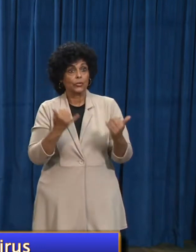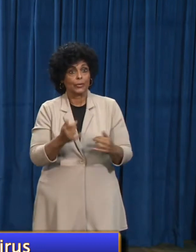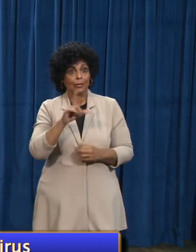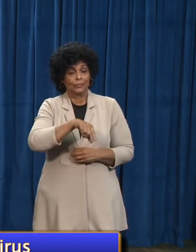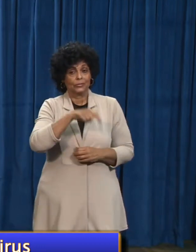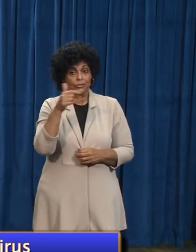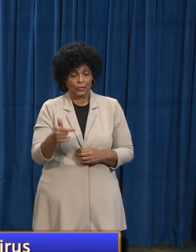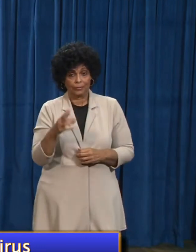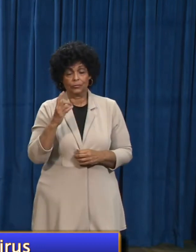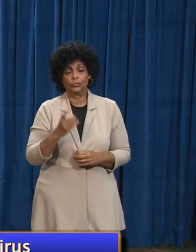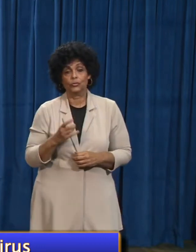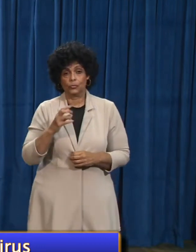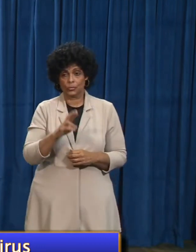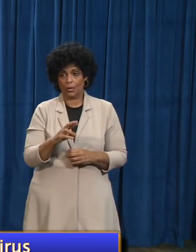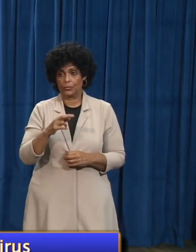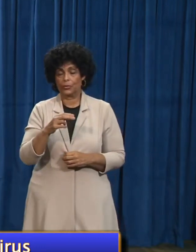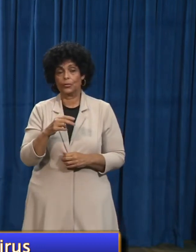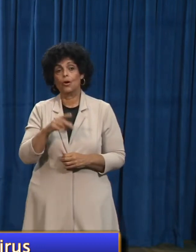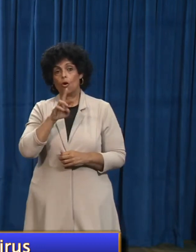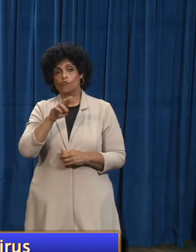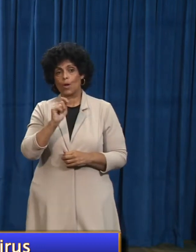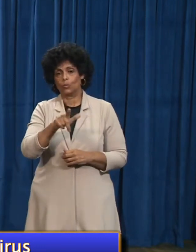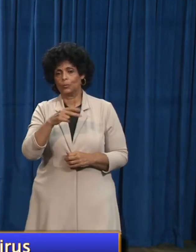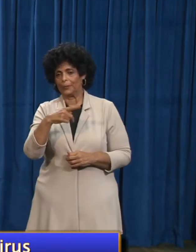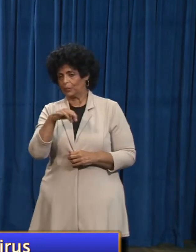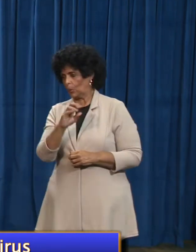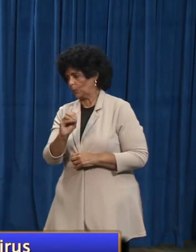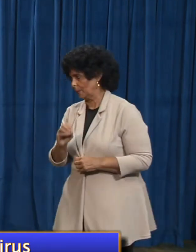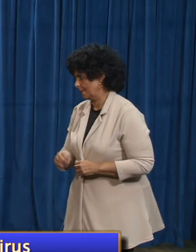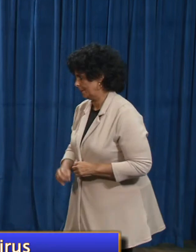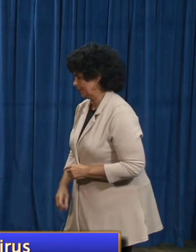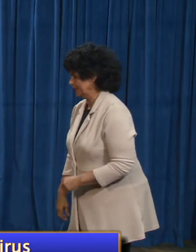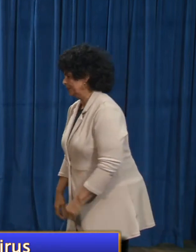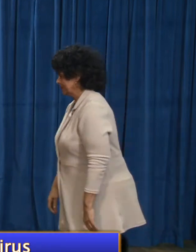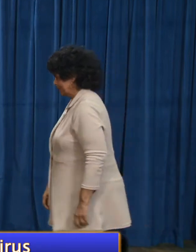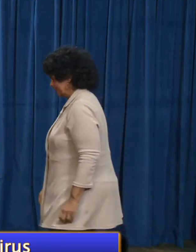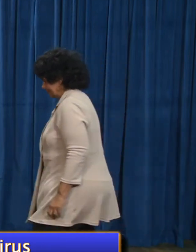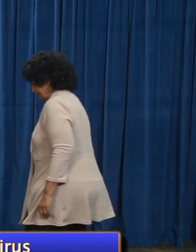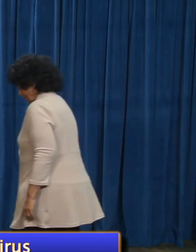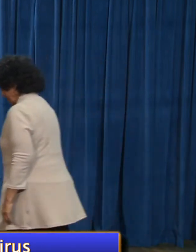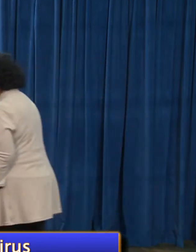over to Dr. Raul Pino.